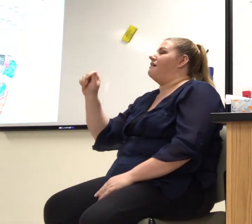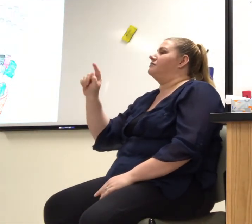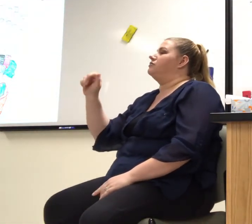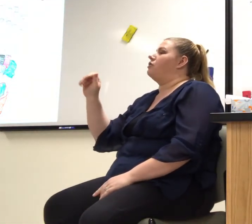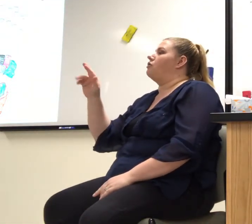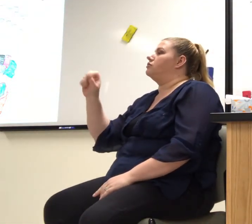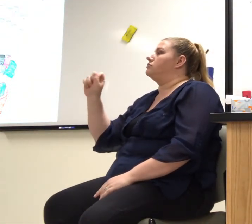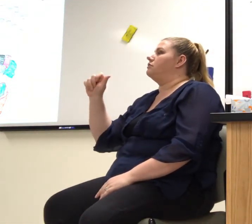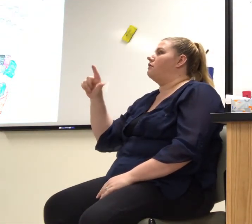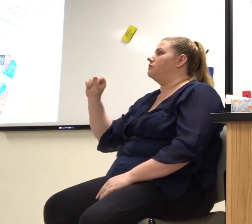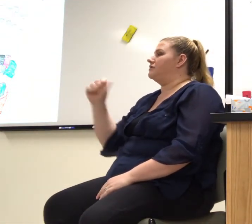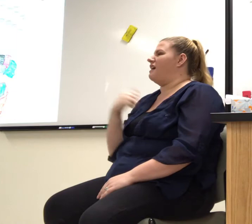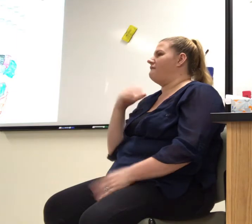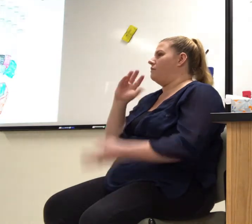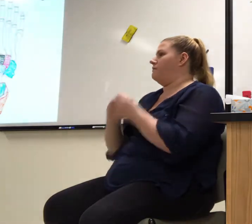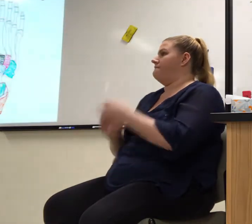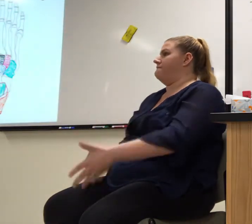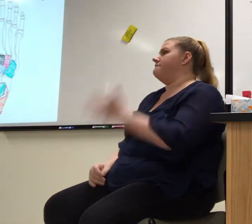5